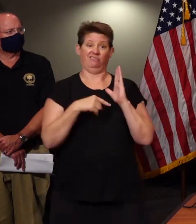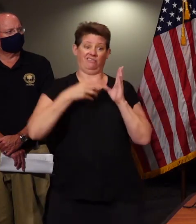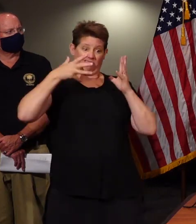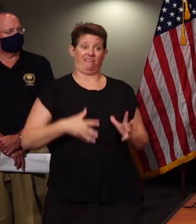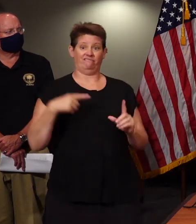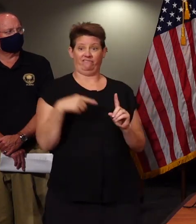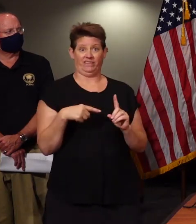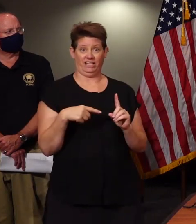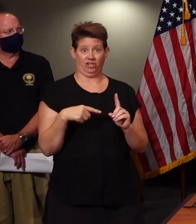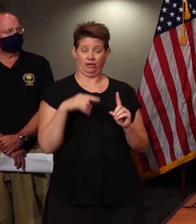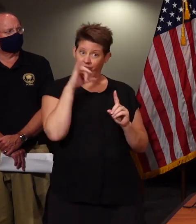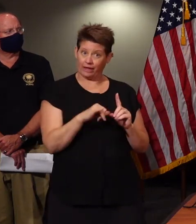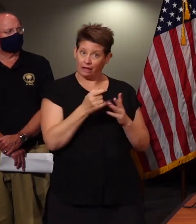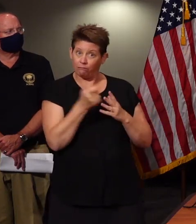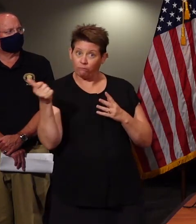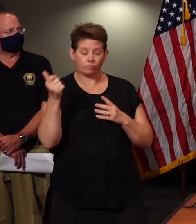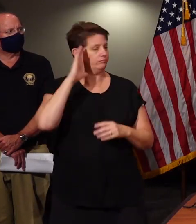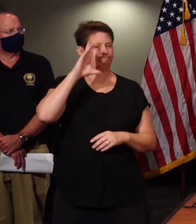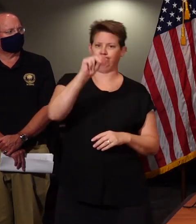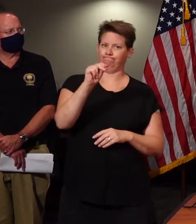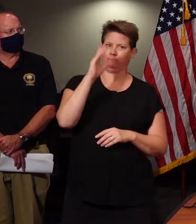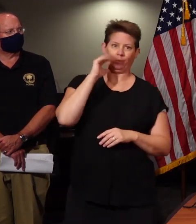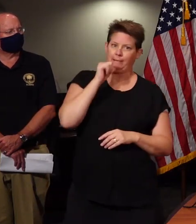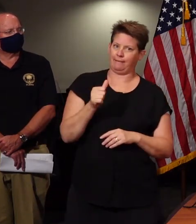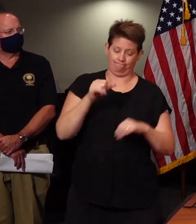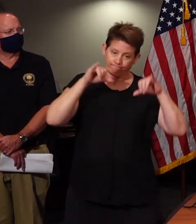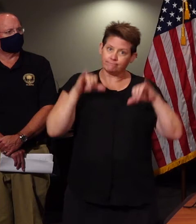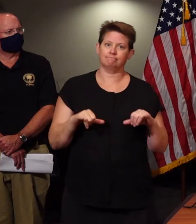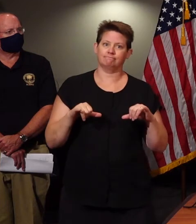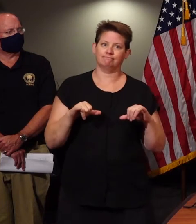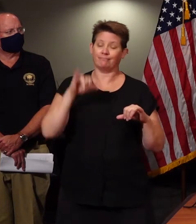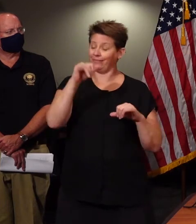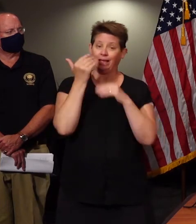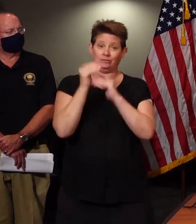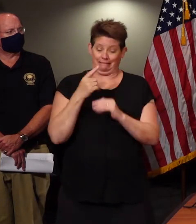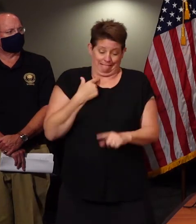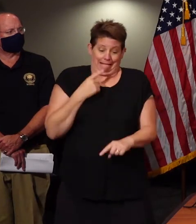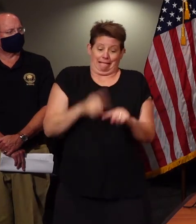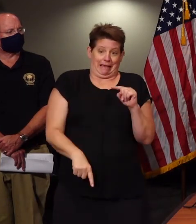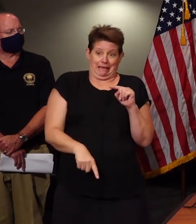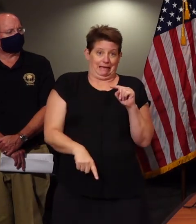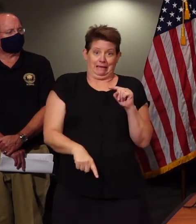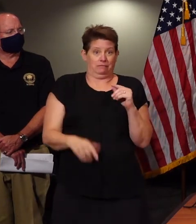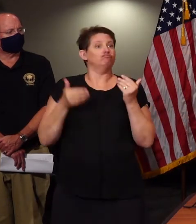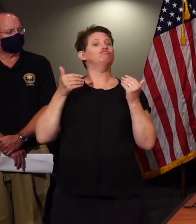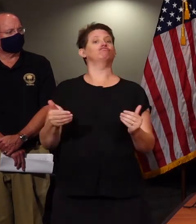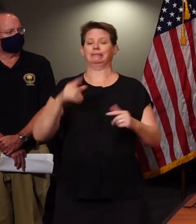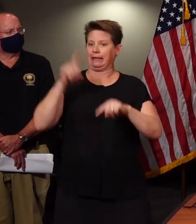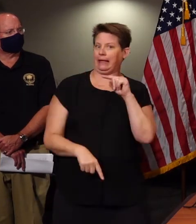because I will not remove those restrictions. I will not lift those restrictions. I cannot lift those restrictions,